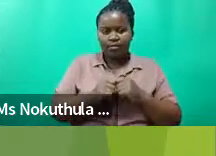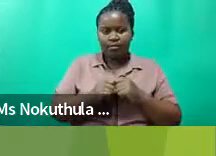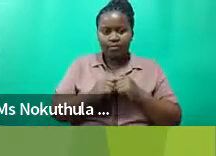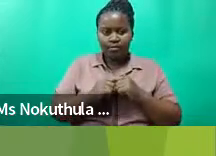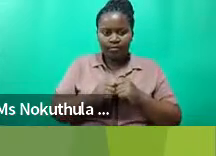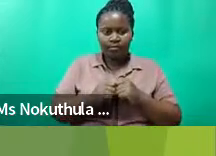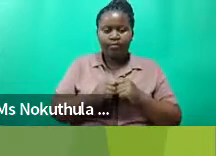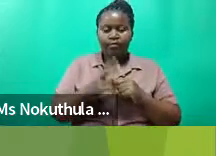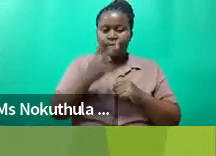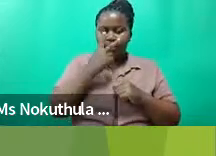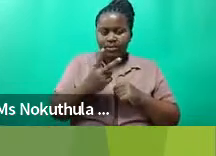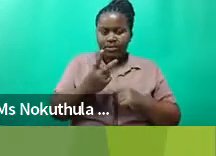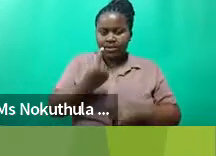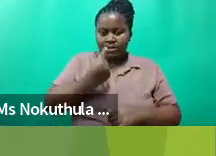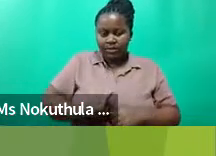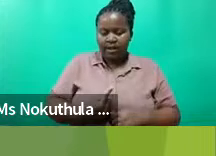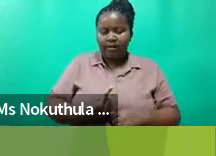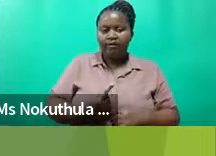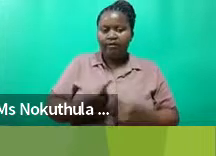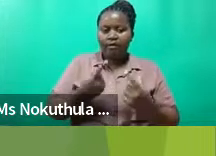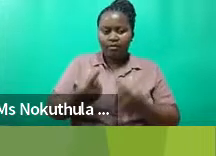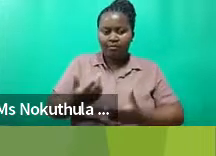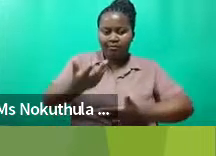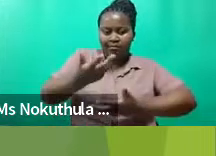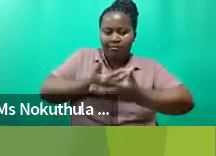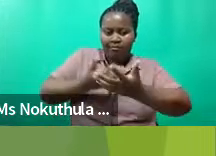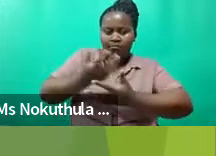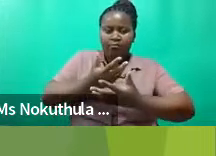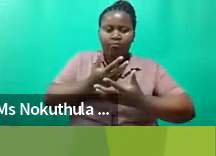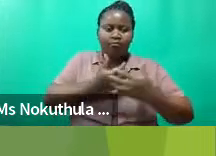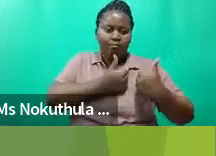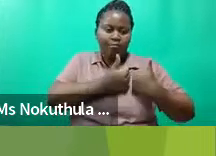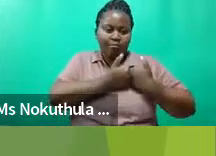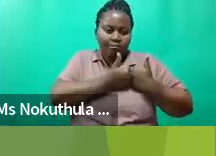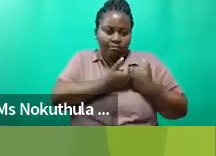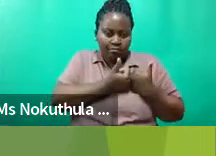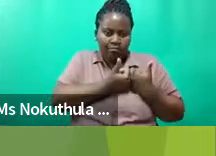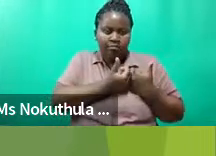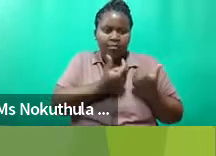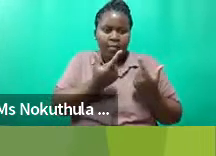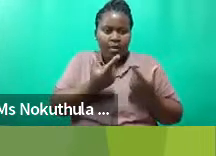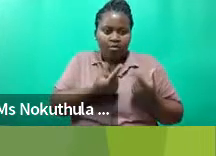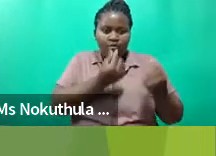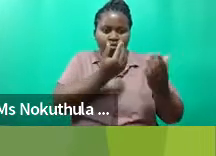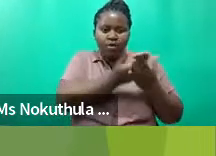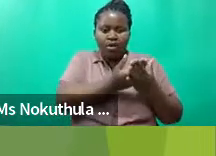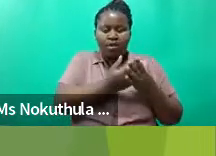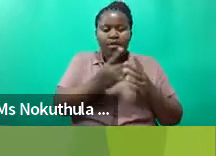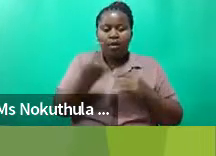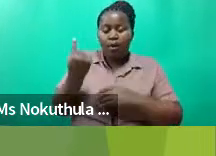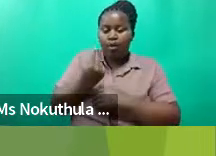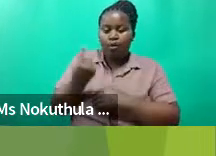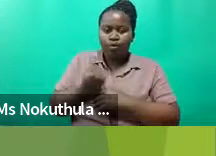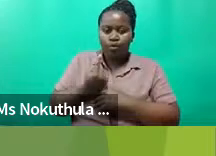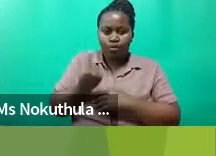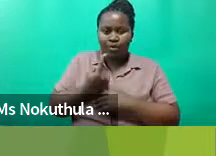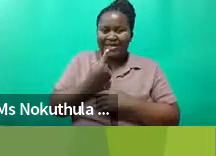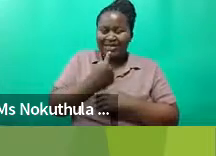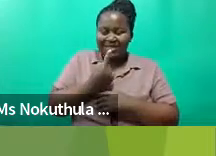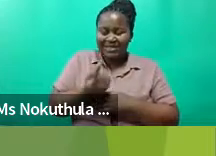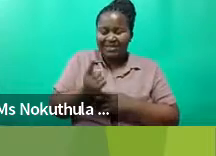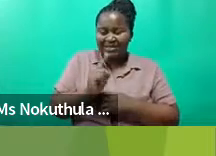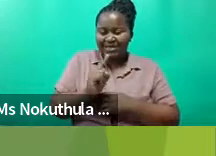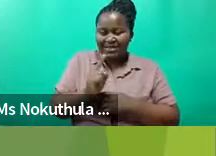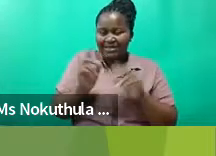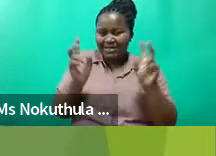as people that are capable of engaging in a loving, intimate relationship. They also raise concerns such as the issue